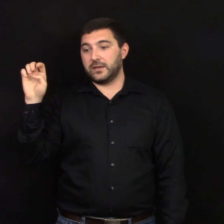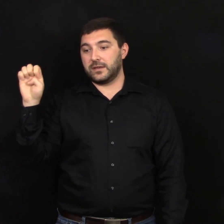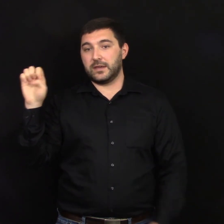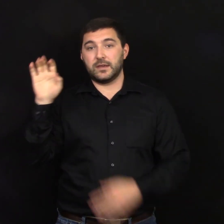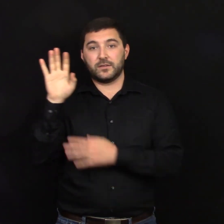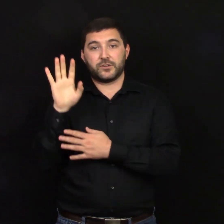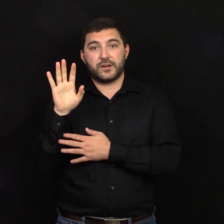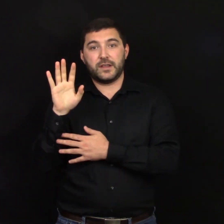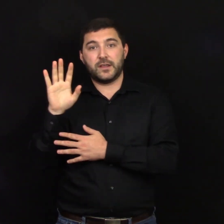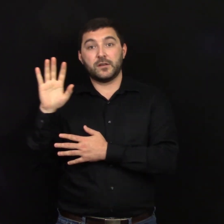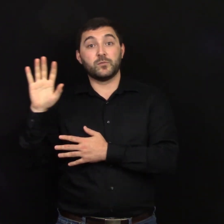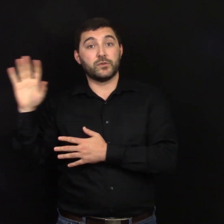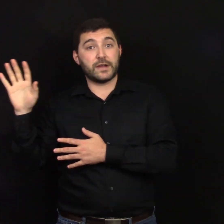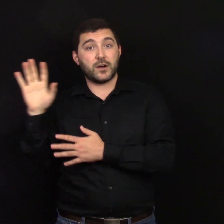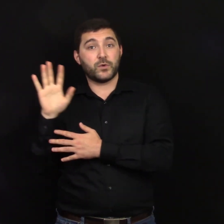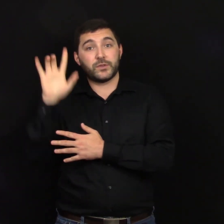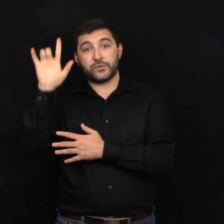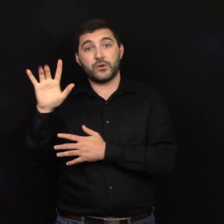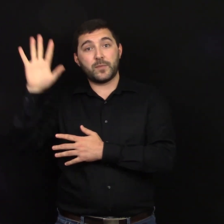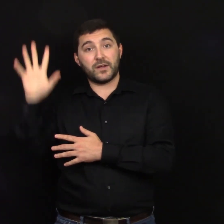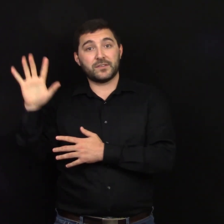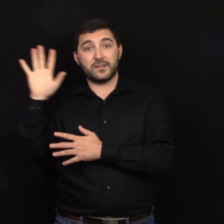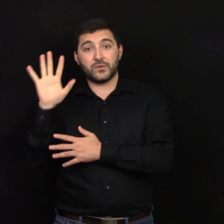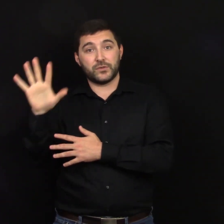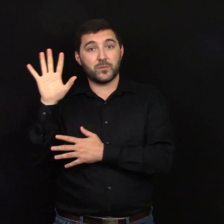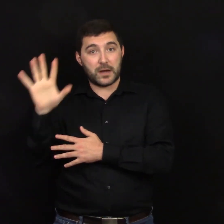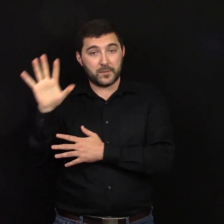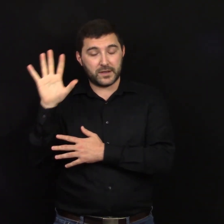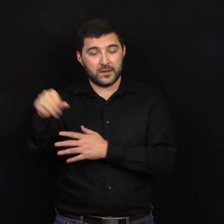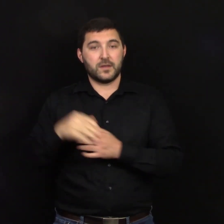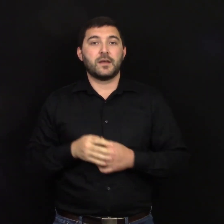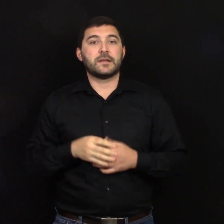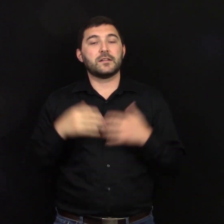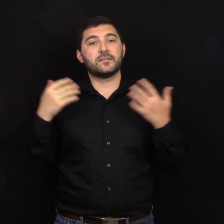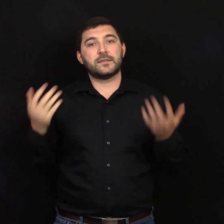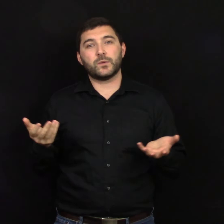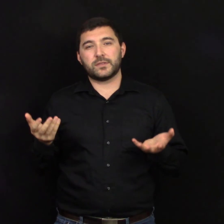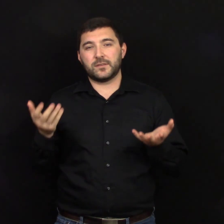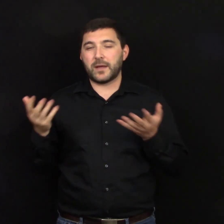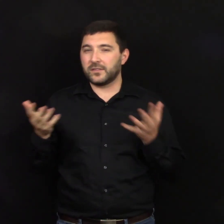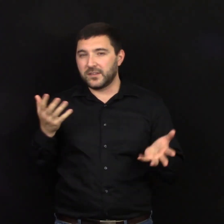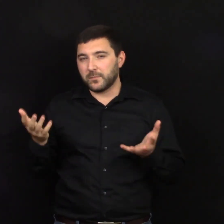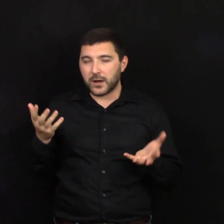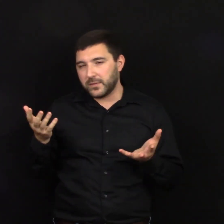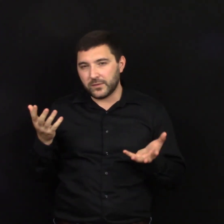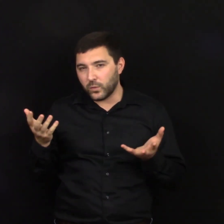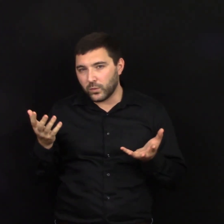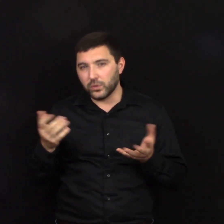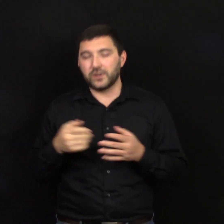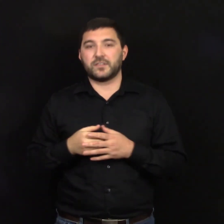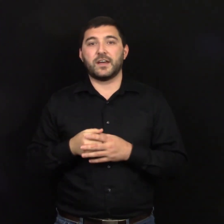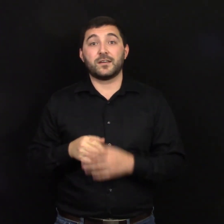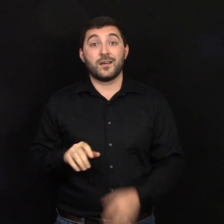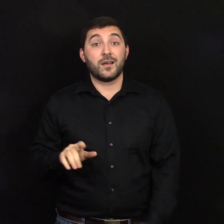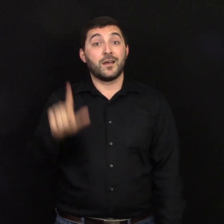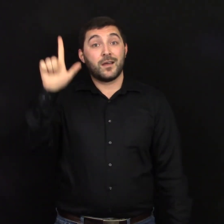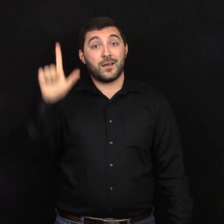L-O-V-E. Started in, moved outward. There was no bouncing, there was no bobbing. Now let's see what this bouncing and bobbing looks like.